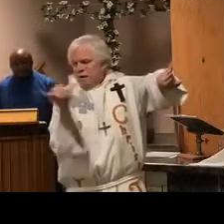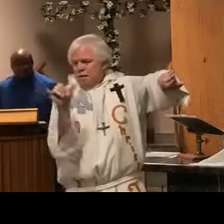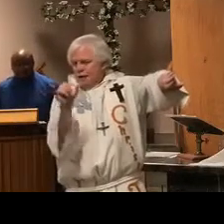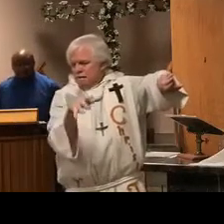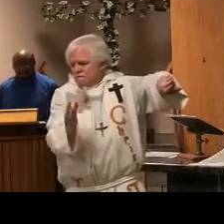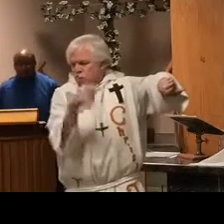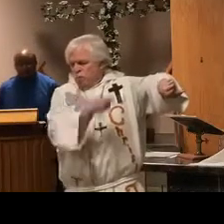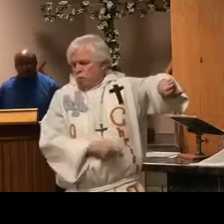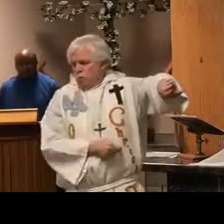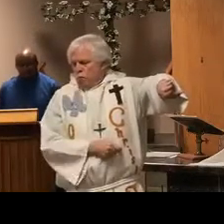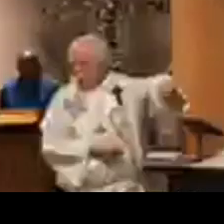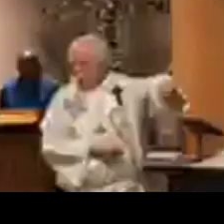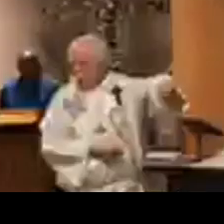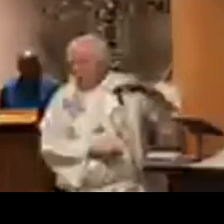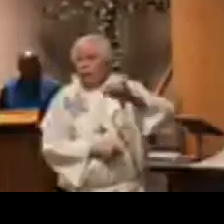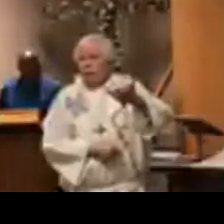they were frozen.